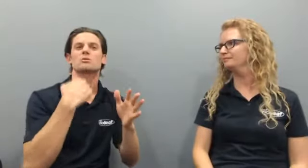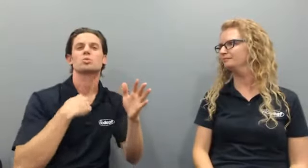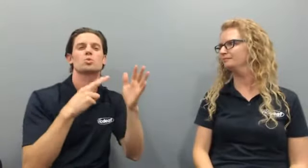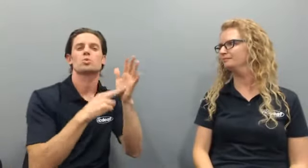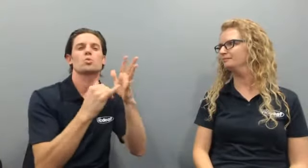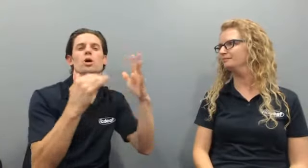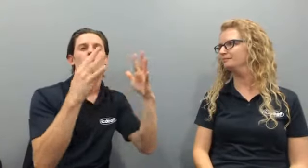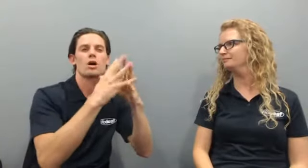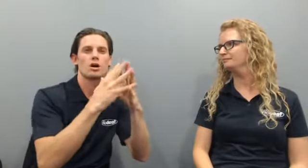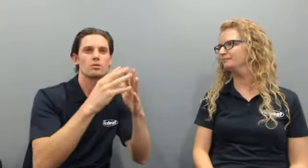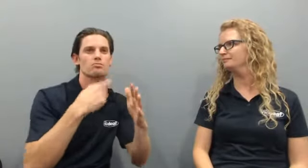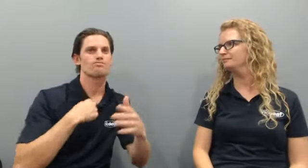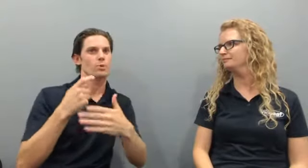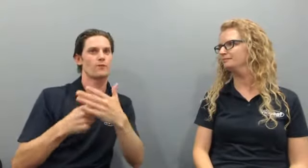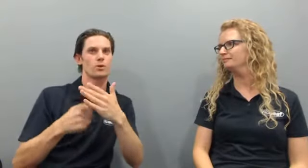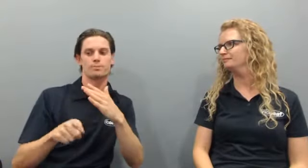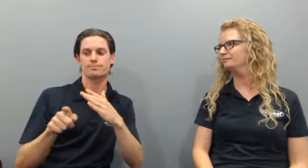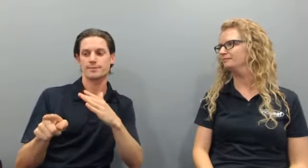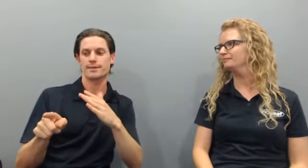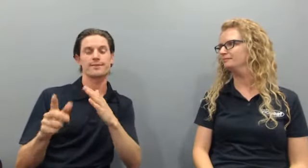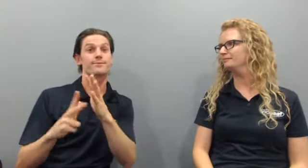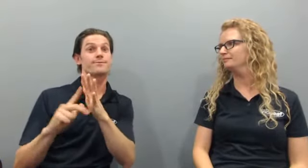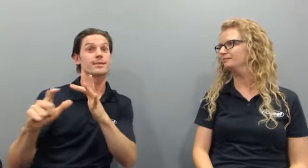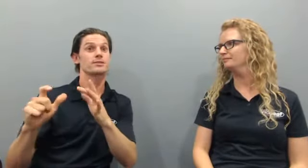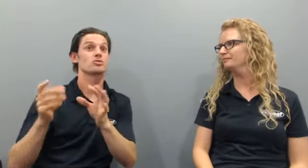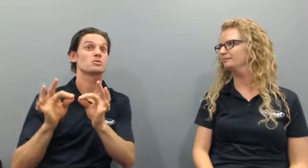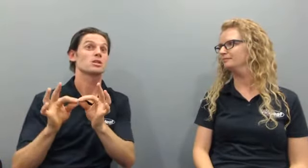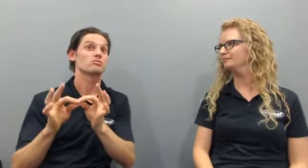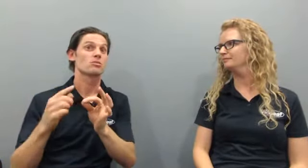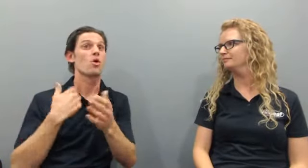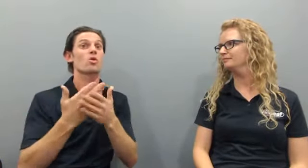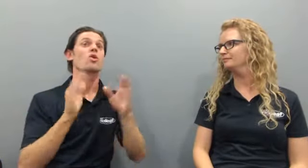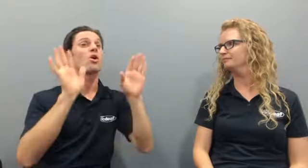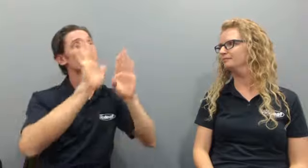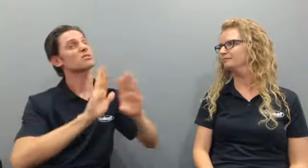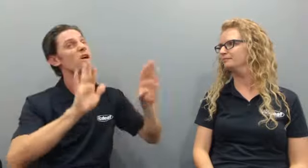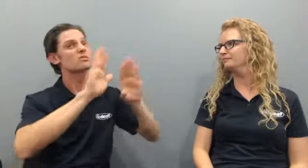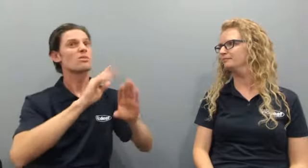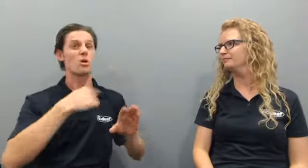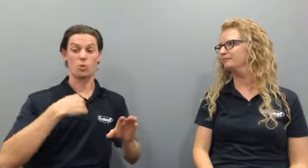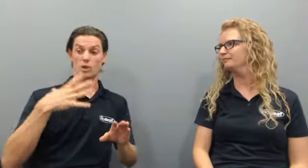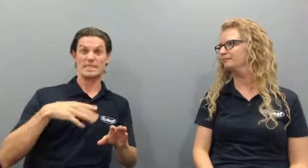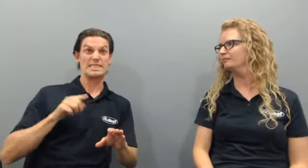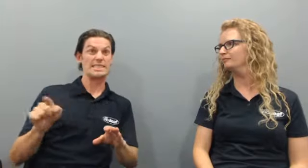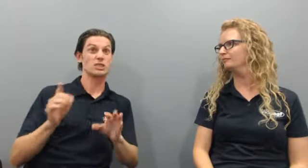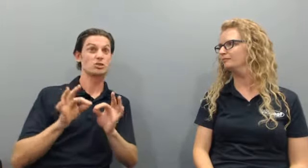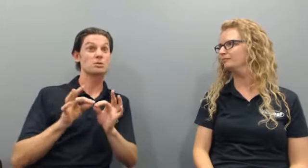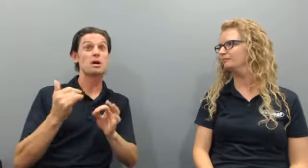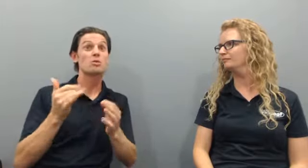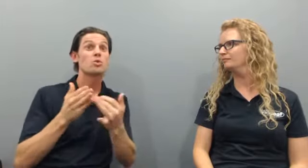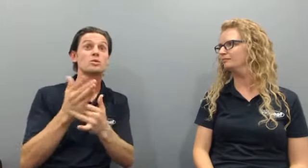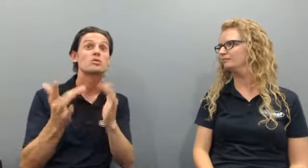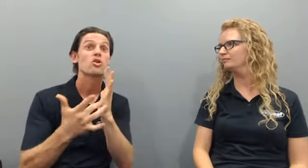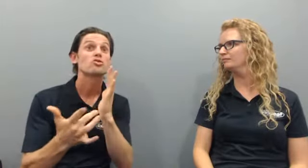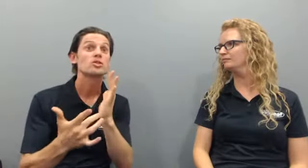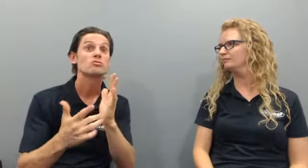Or if I lived in New South Wales and I had an interpreter that I preferred in Victoria, and I'm on holidays and I really want that particular interpreter,